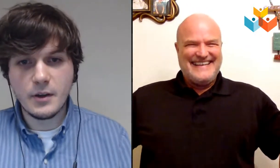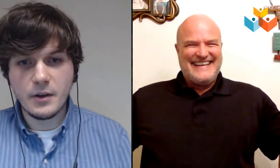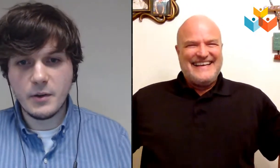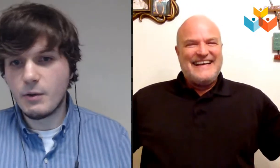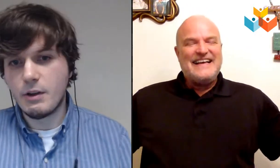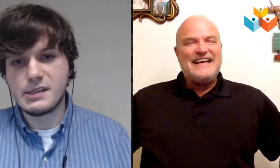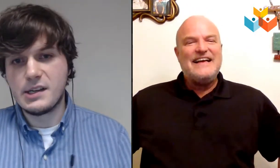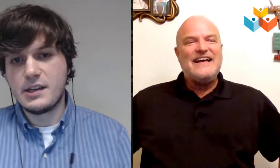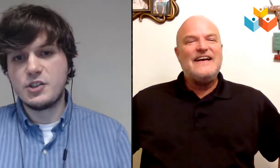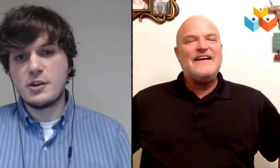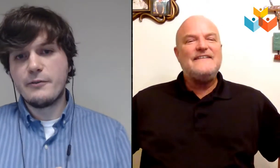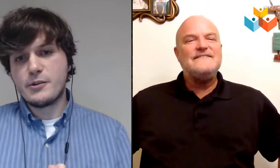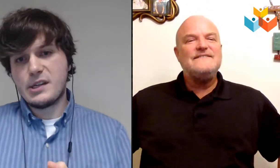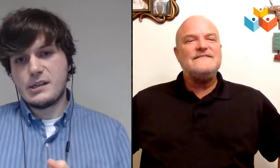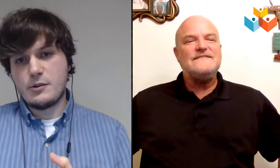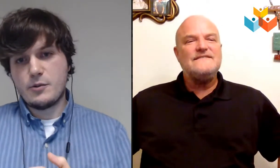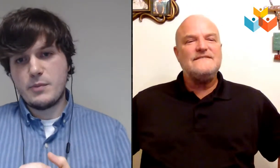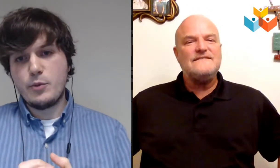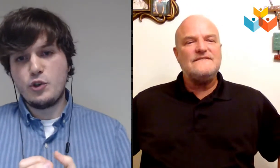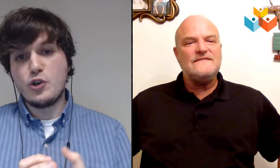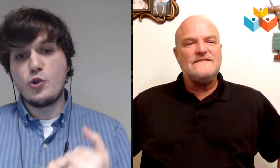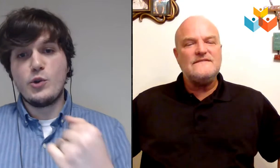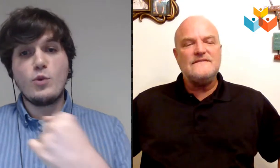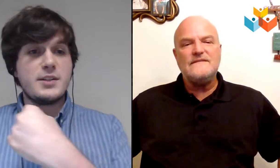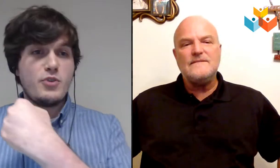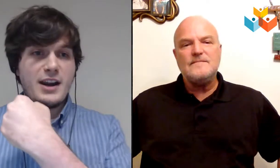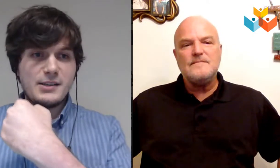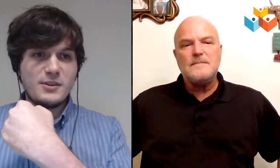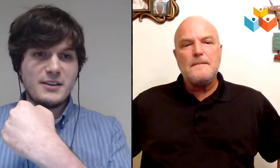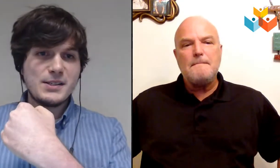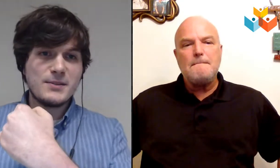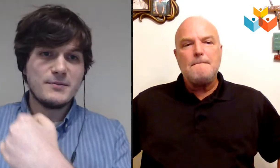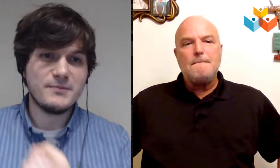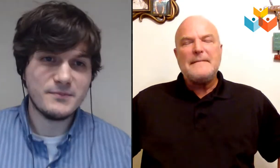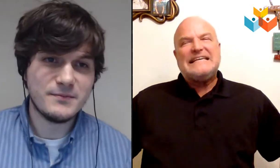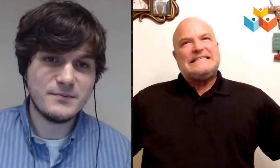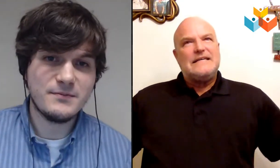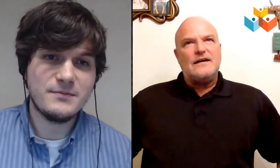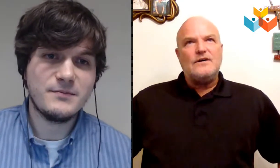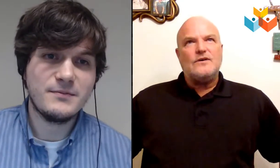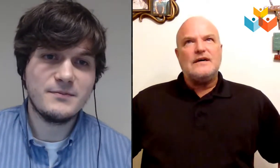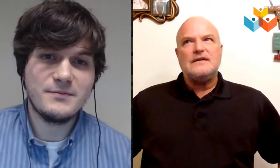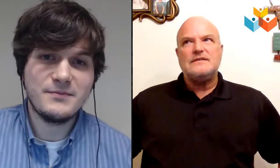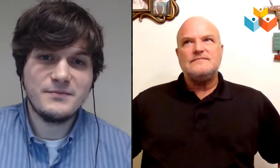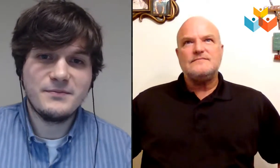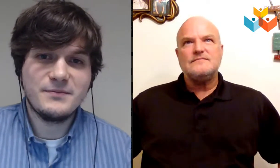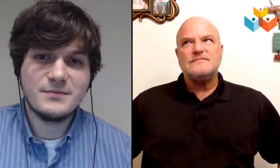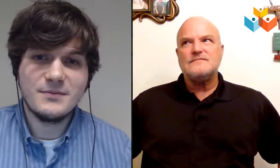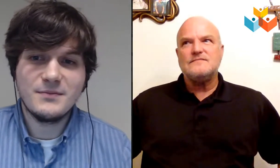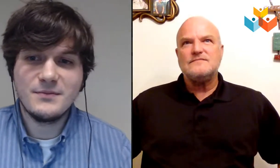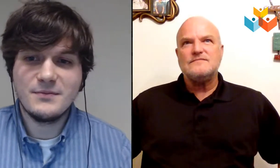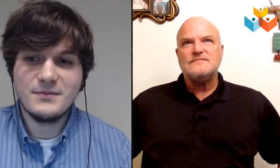No. Let's see. Jennifer says, are there people you know who would want to practice with us? Oh,